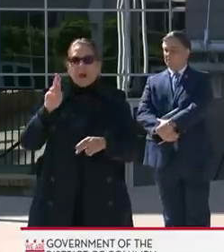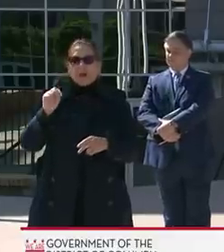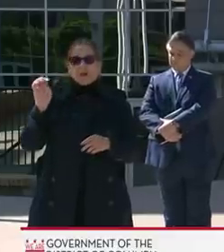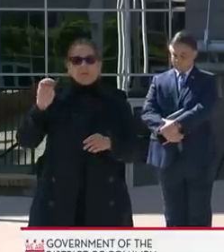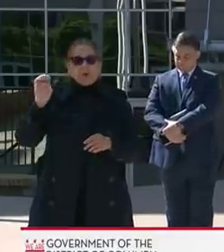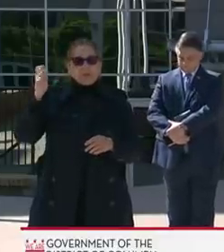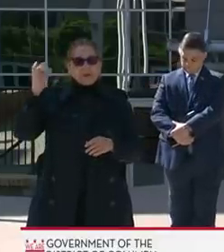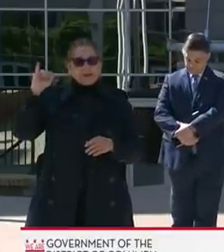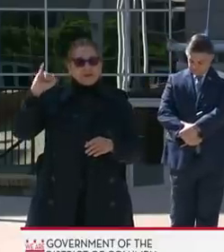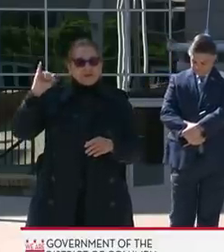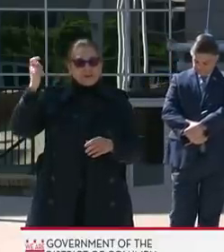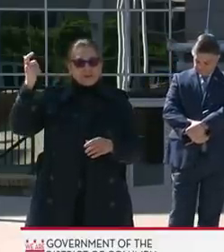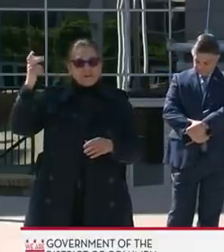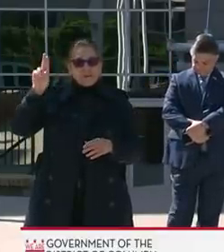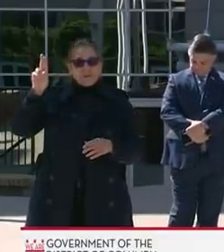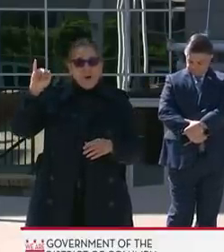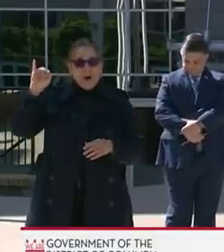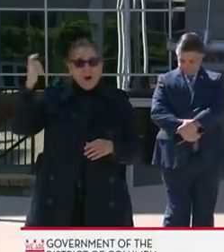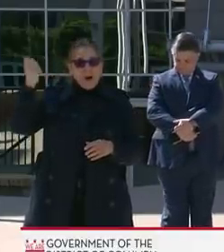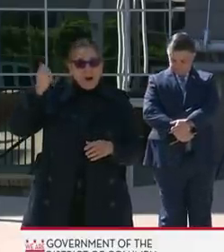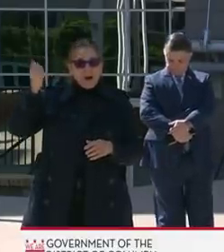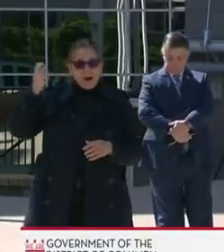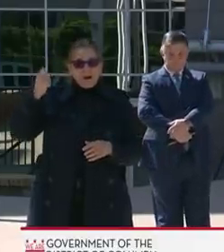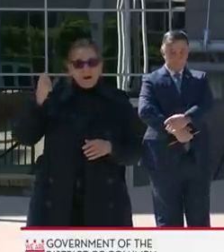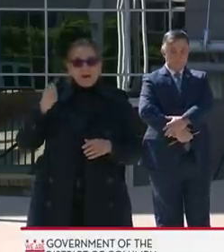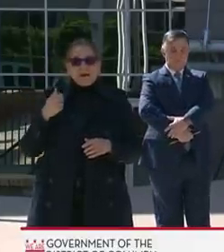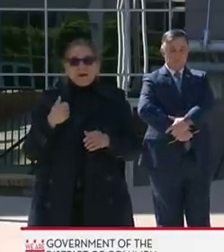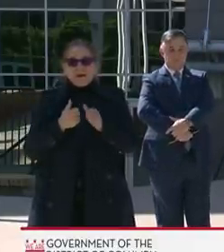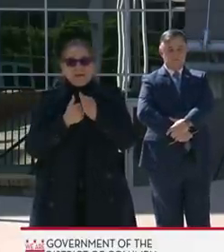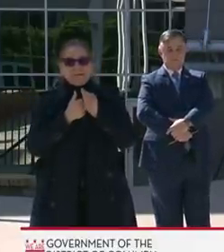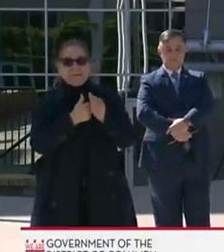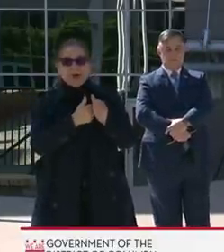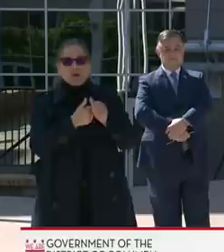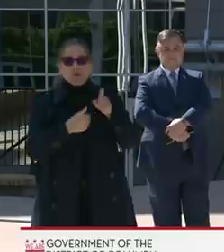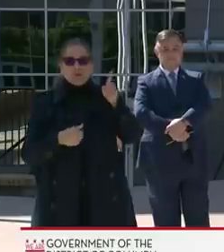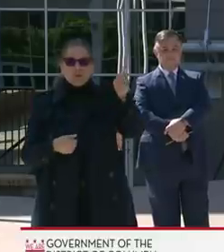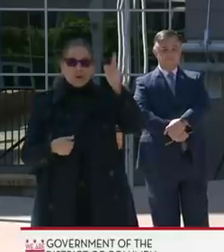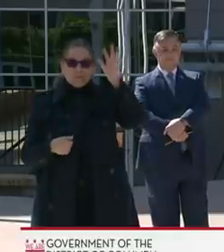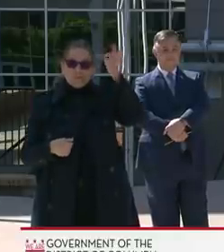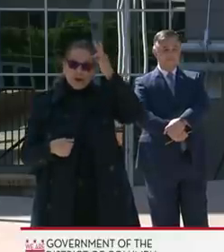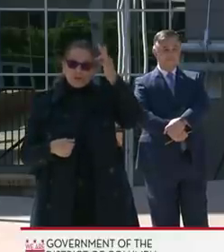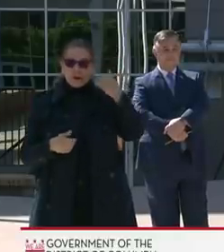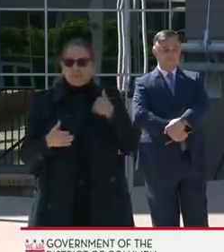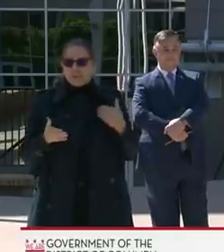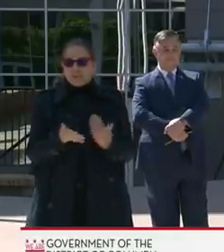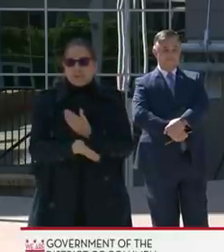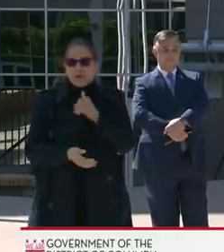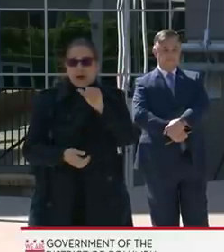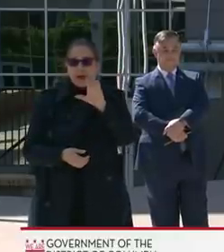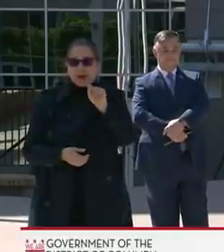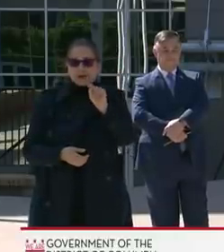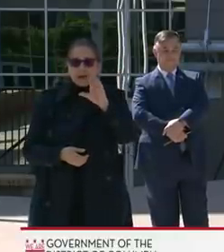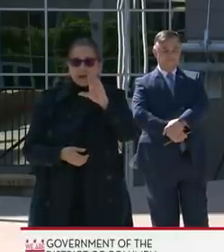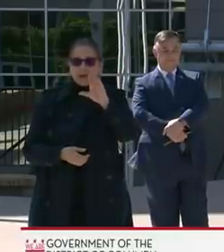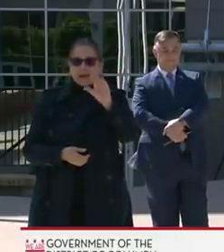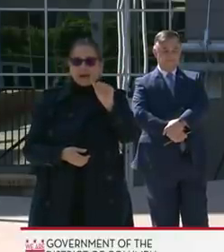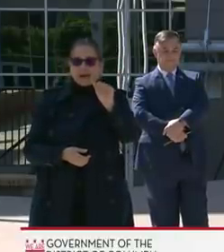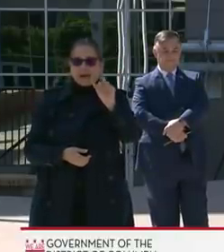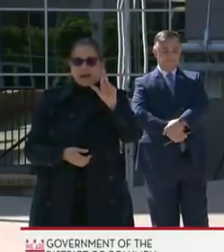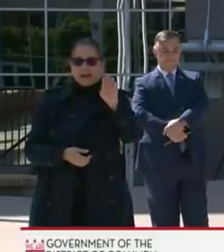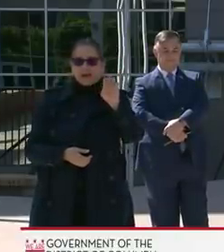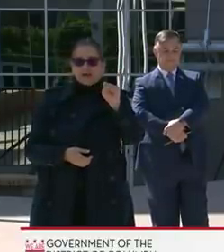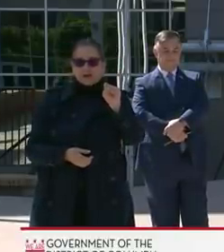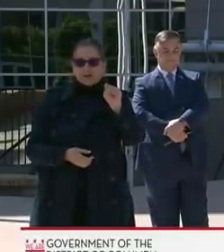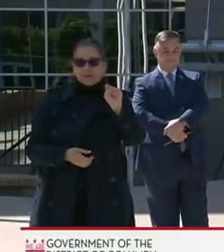conform with the federal CARES Act. And that includes, with regard to safe and sick, that businesses with employees